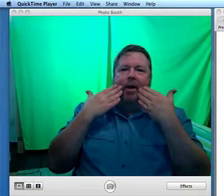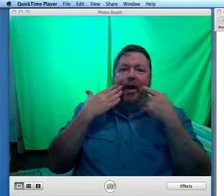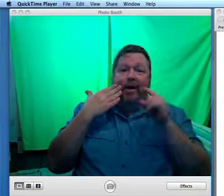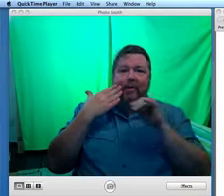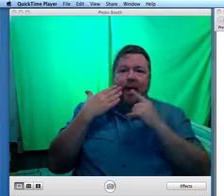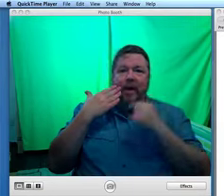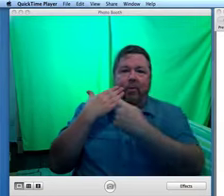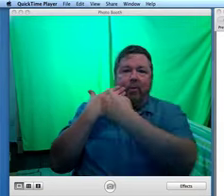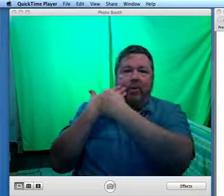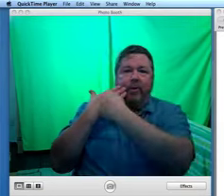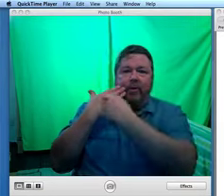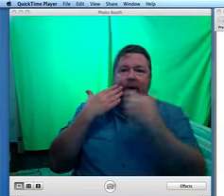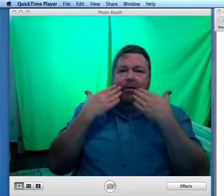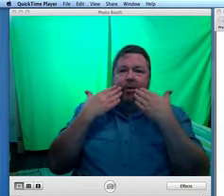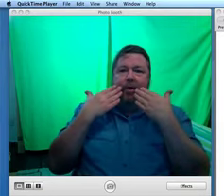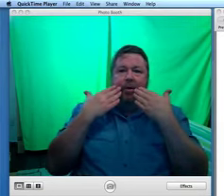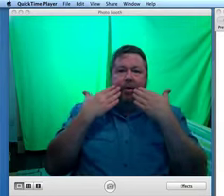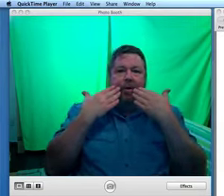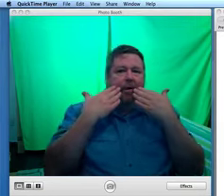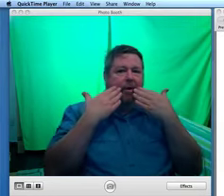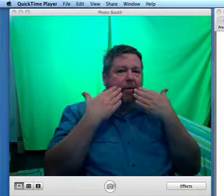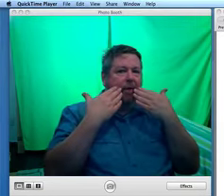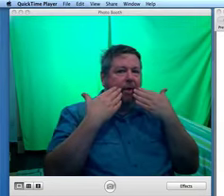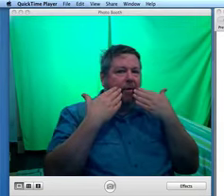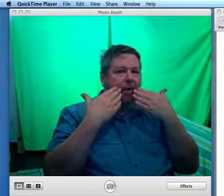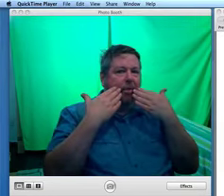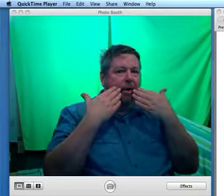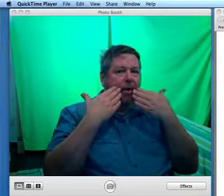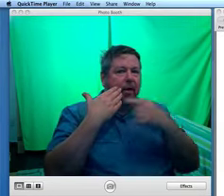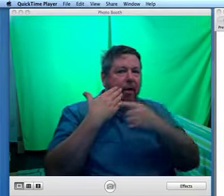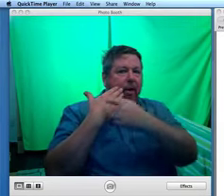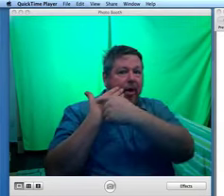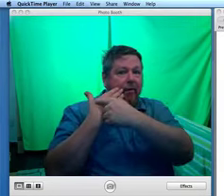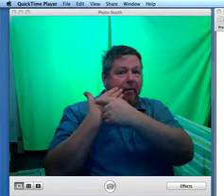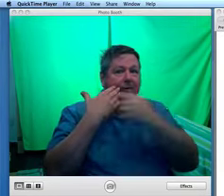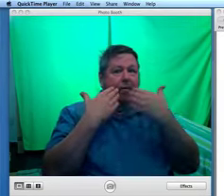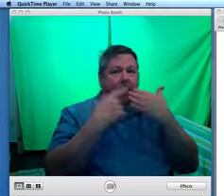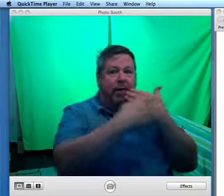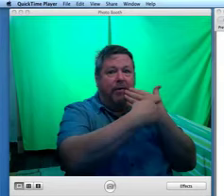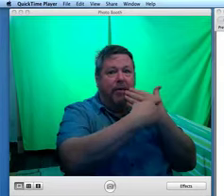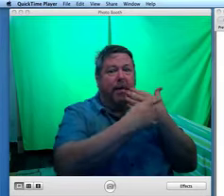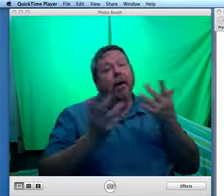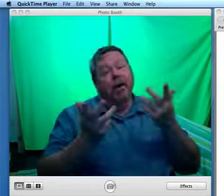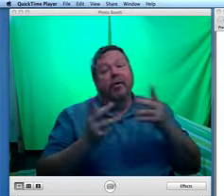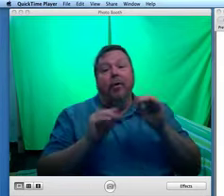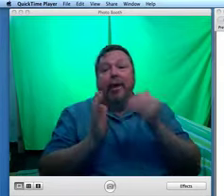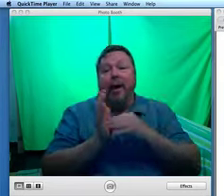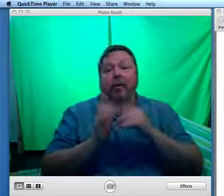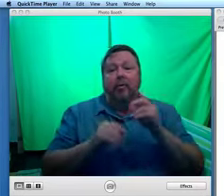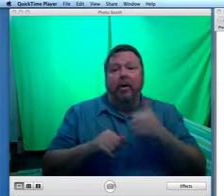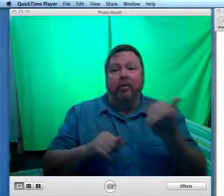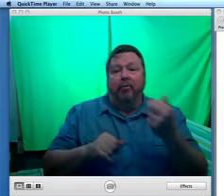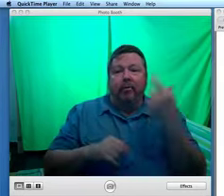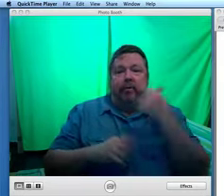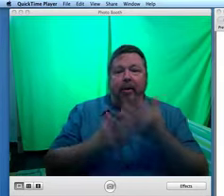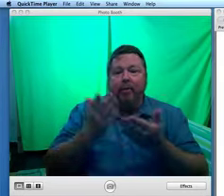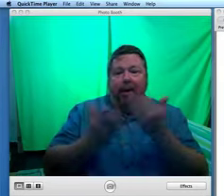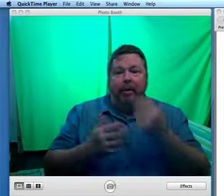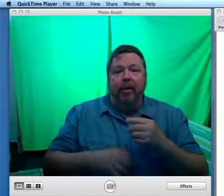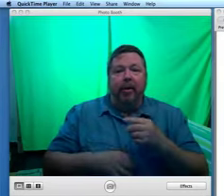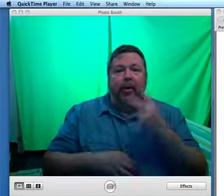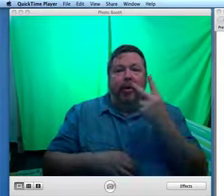and at this angle this is not so much. And if I turn it a little bit, that's very visual and this is not. So again, another reason